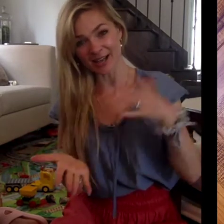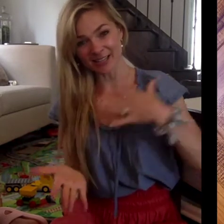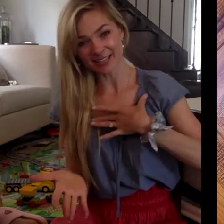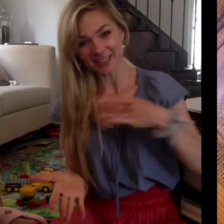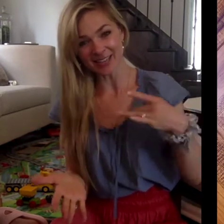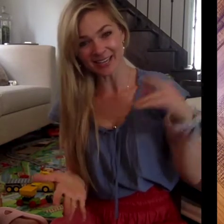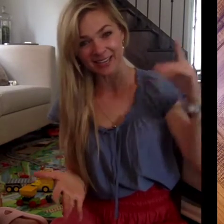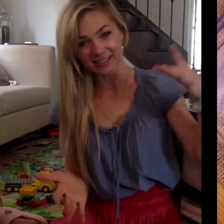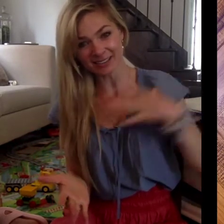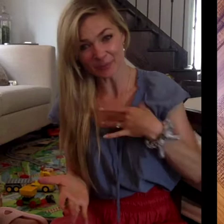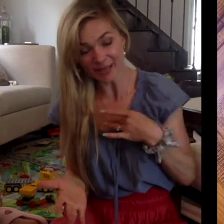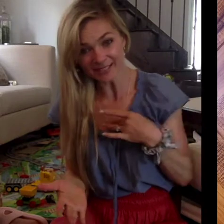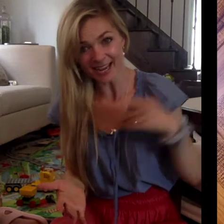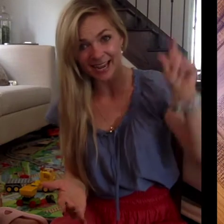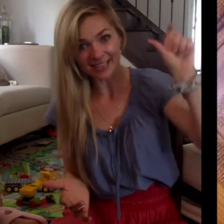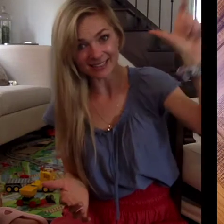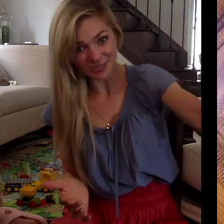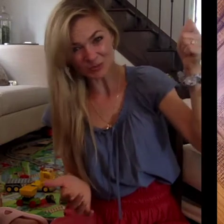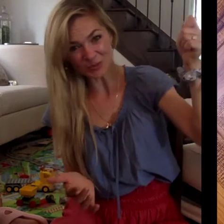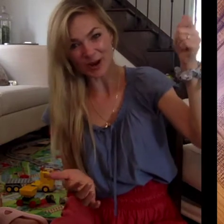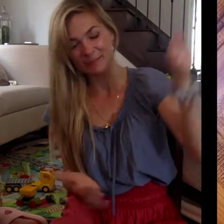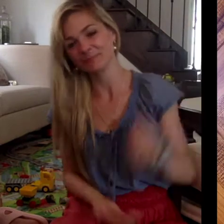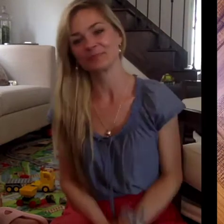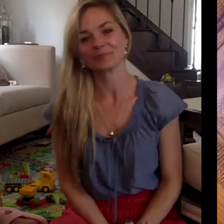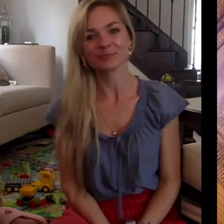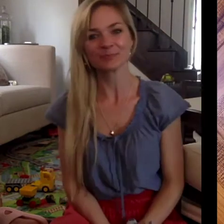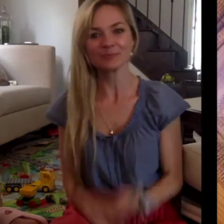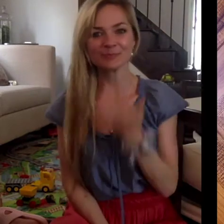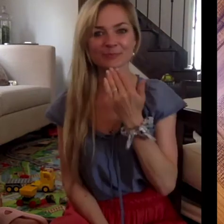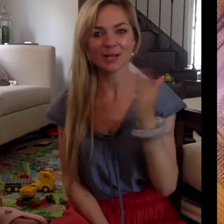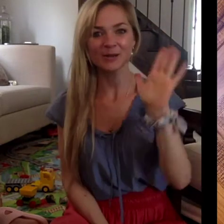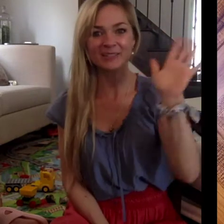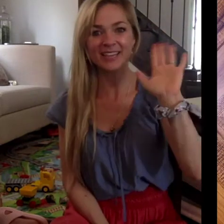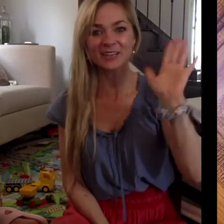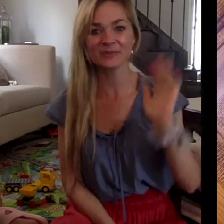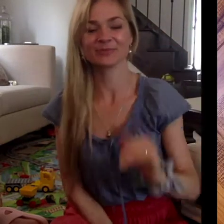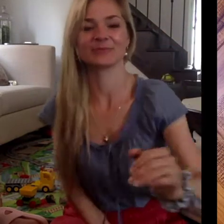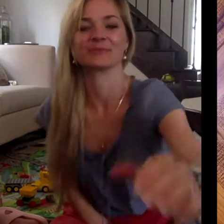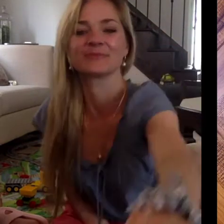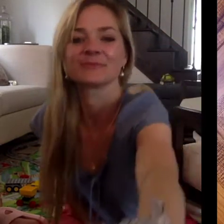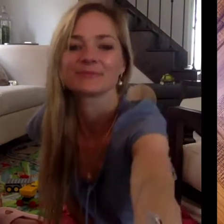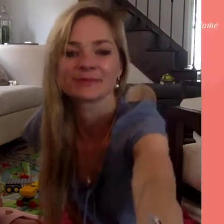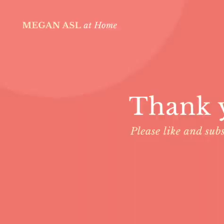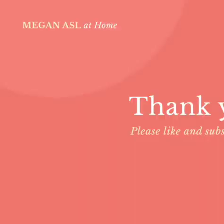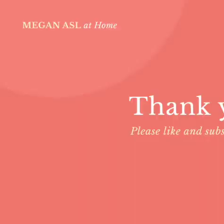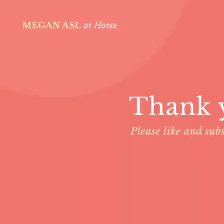the like button and the subscribe. Thank you.